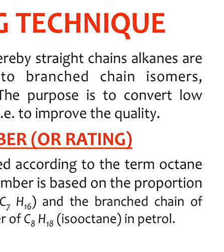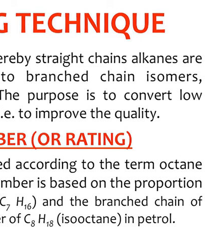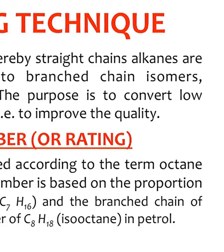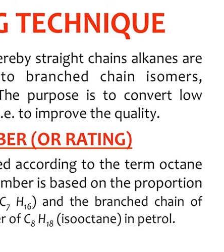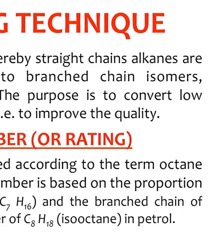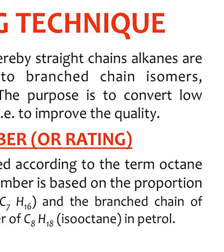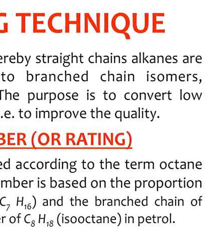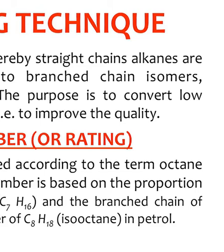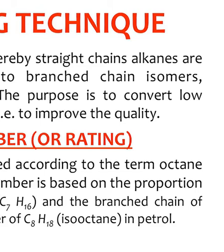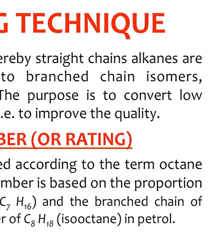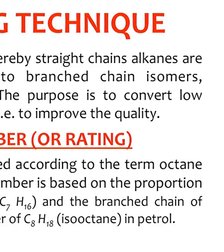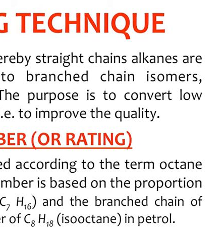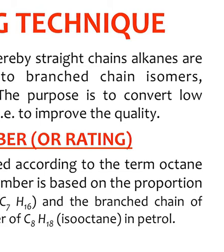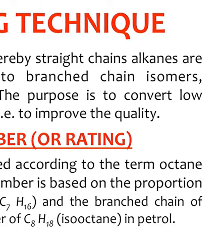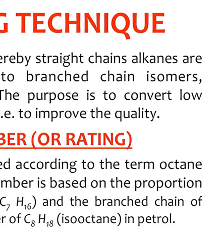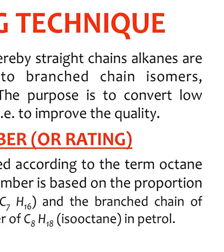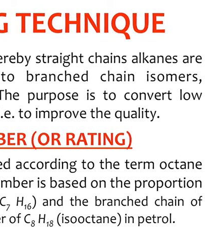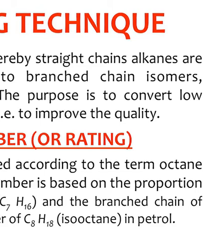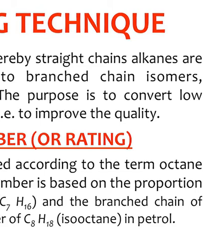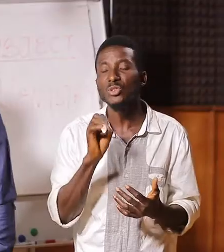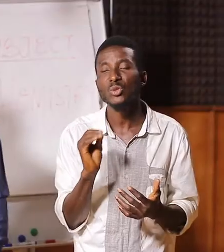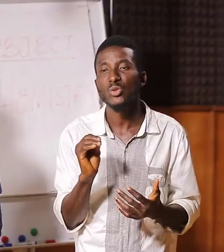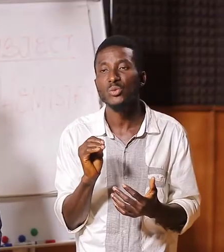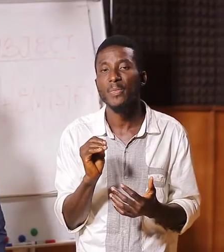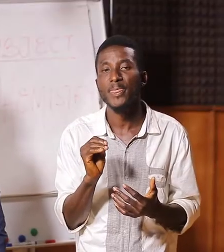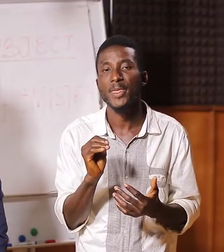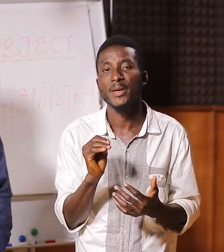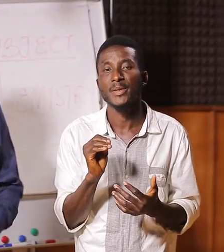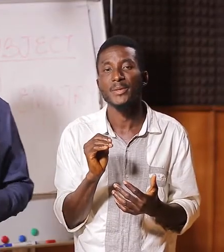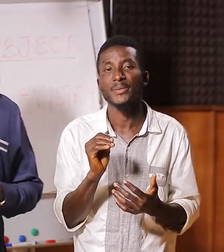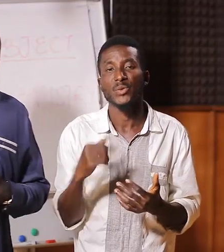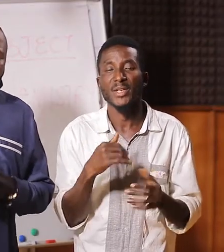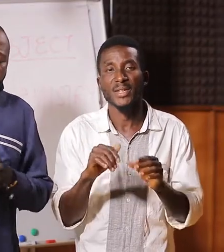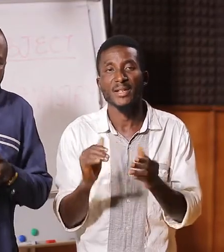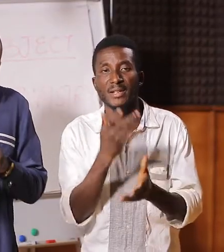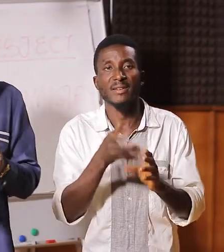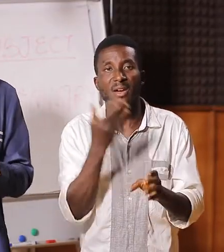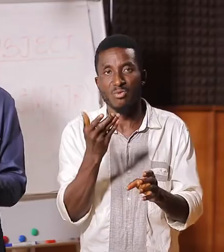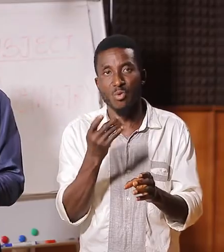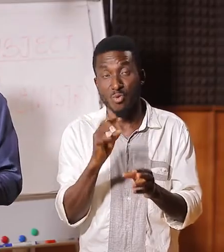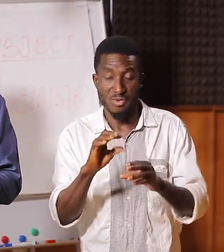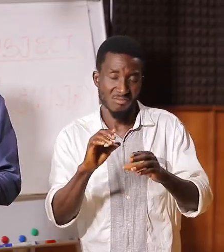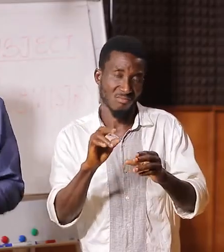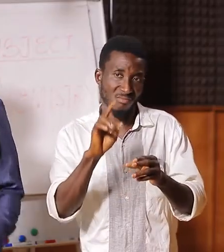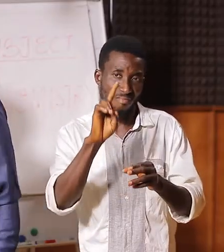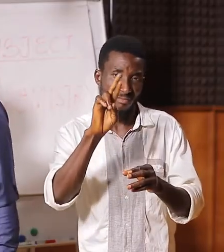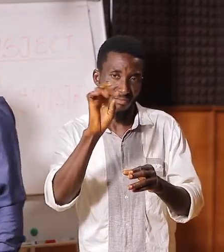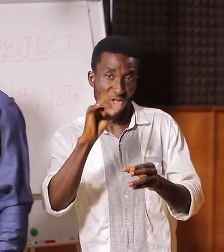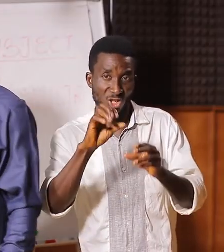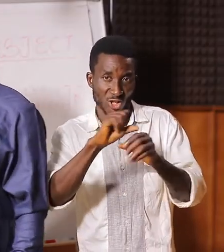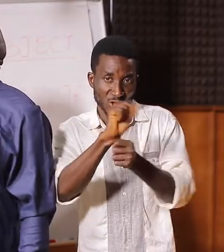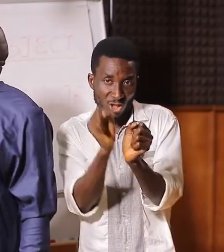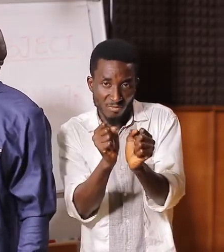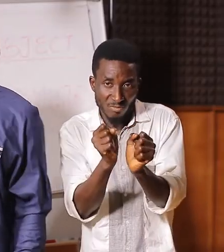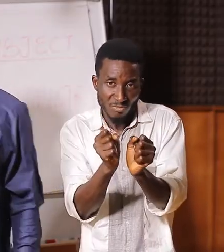talking about of our engine. So in order to do that, we reshape the structure. We add